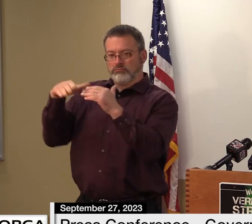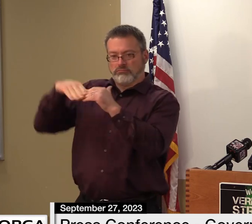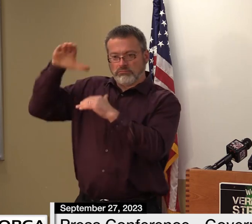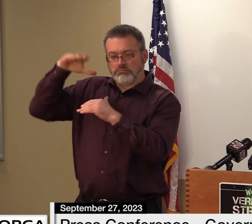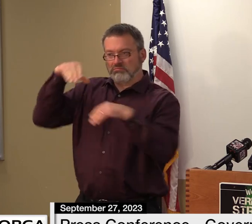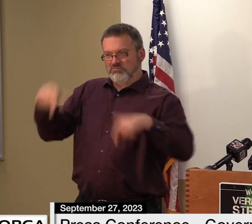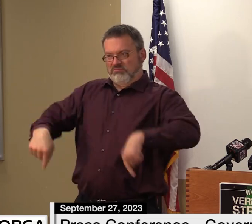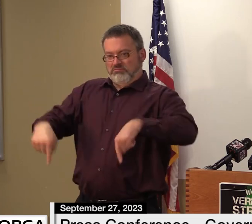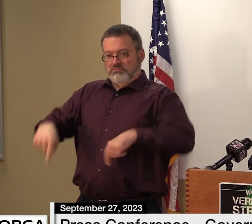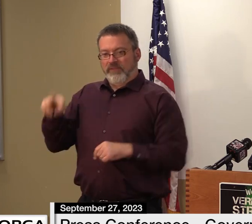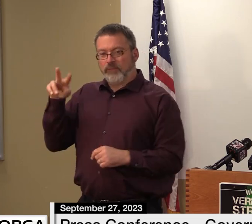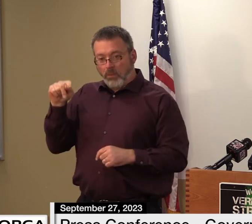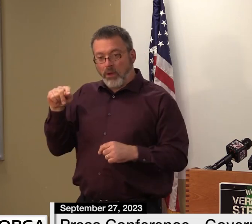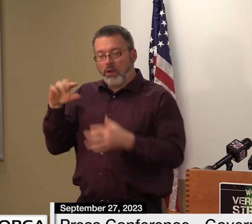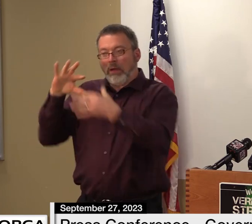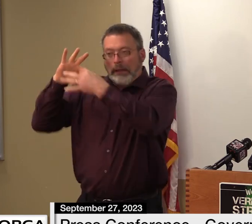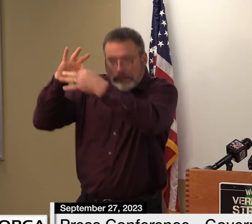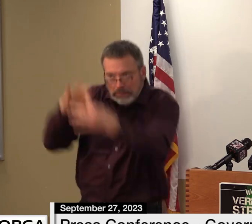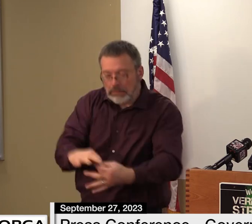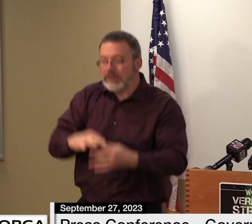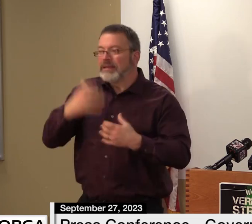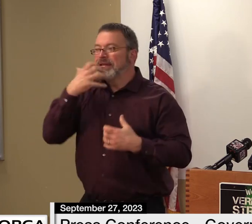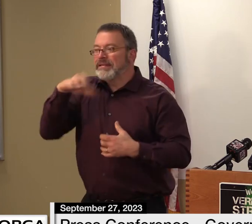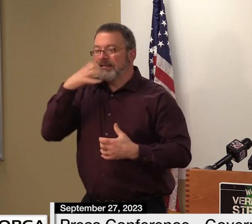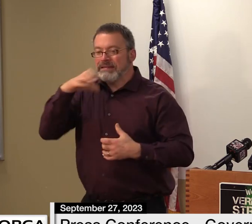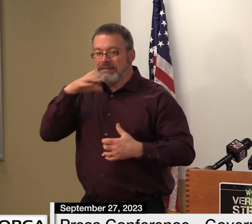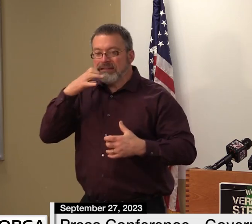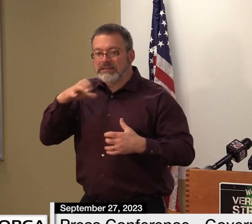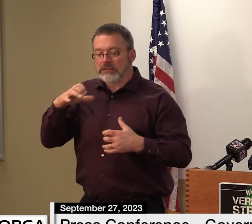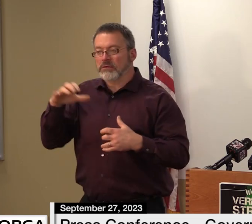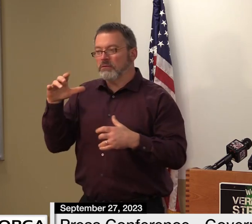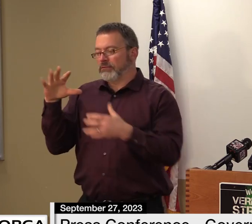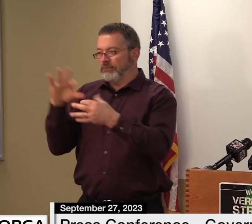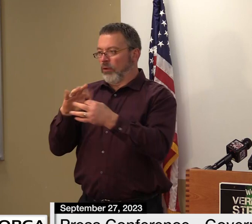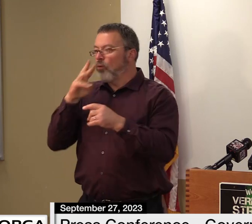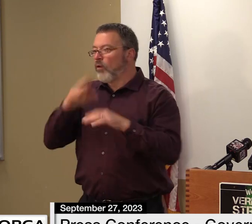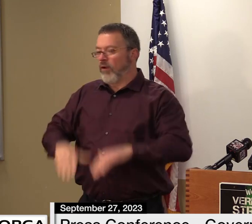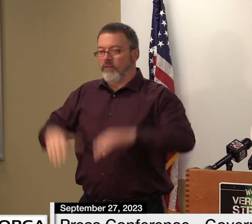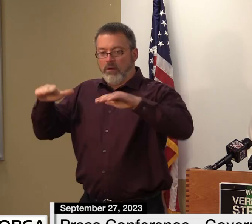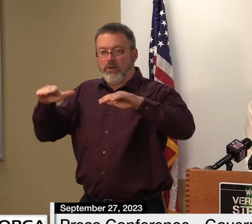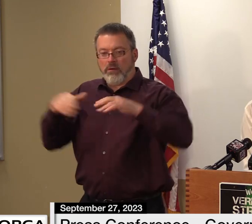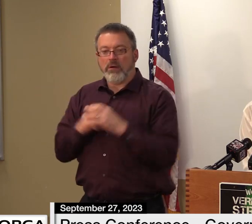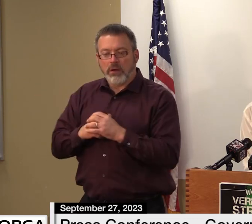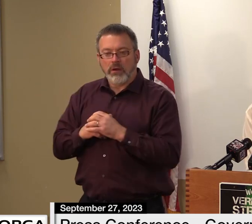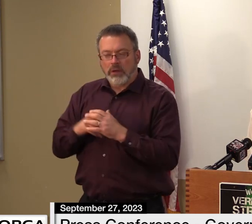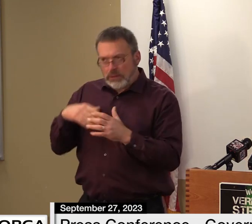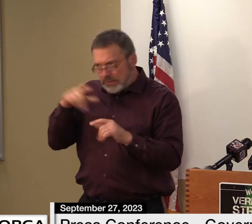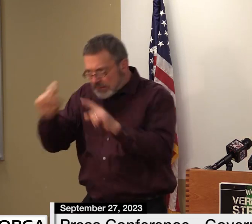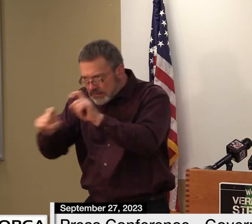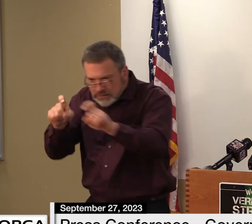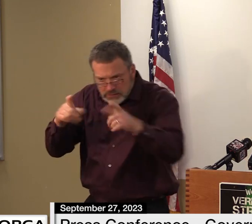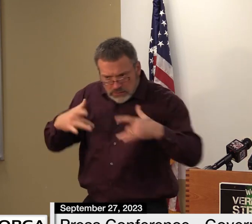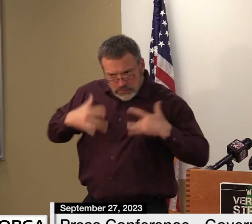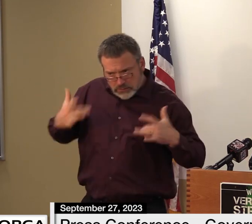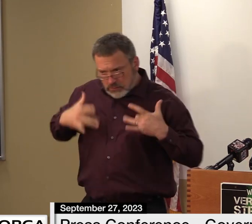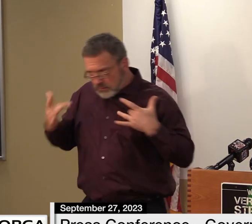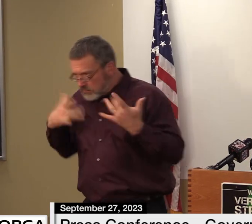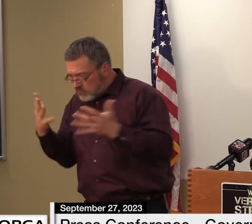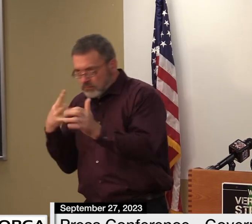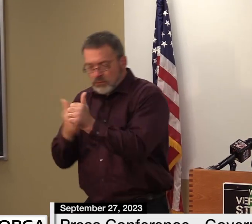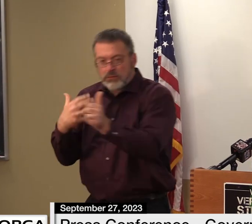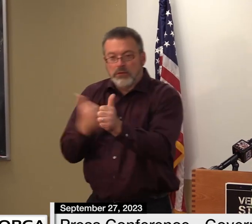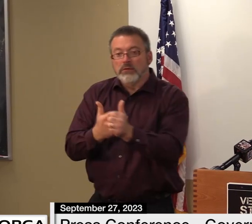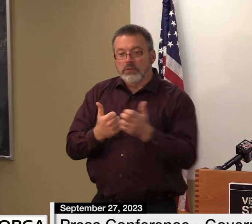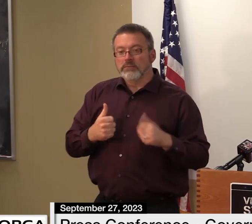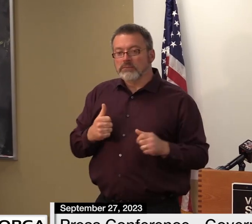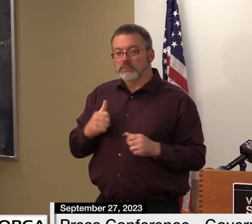to their heating systems as a result of the floods to check in on how they're doing. With cold weather around the corner, we need to